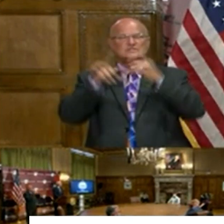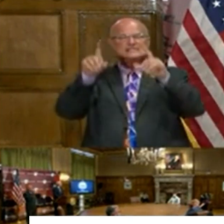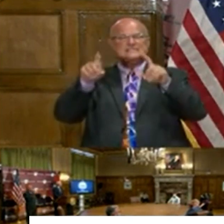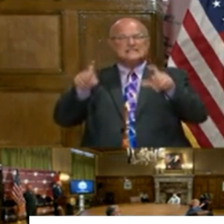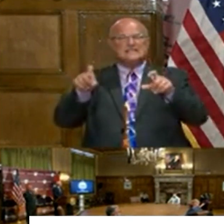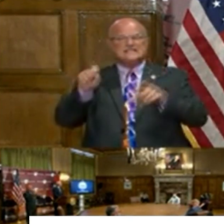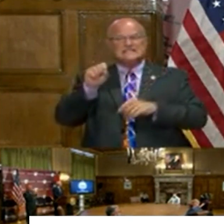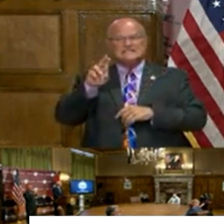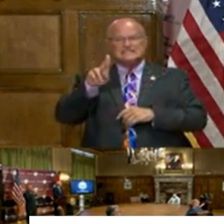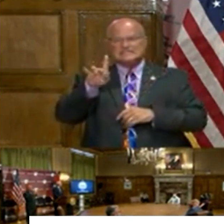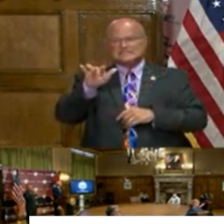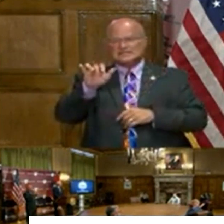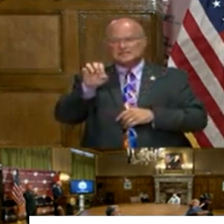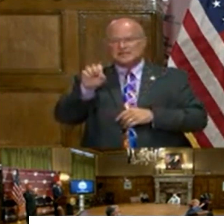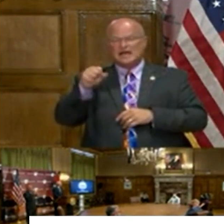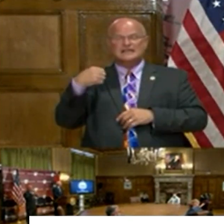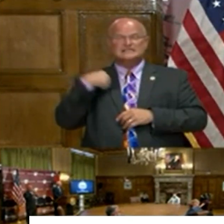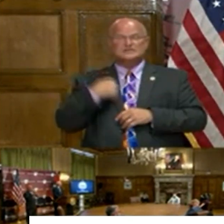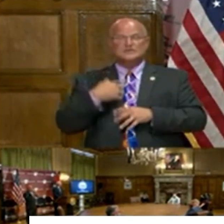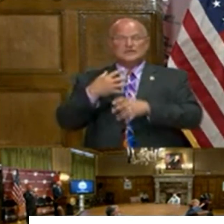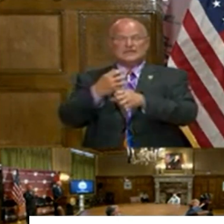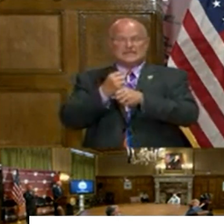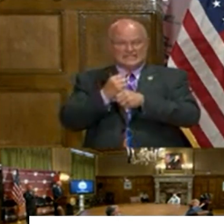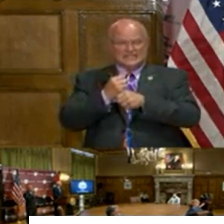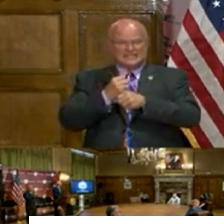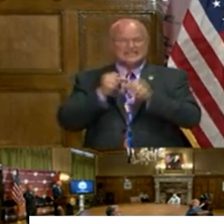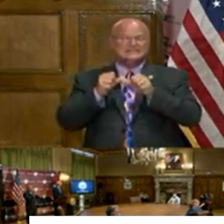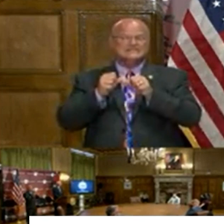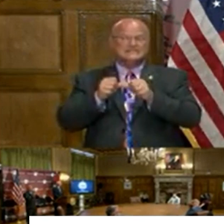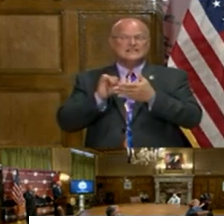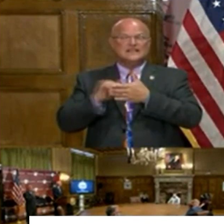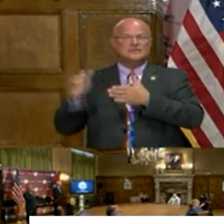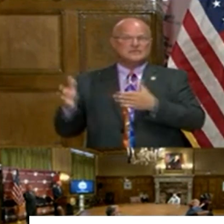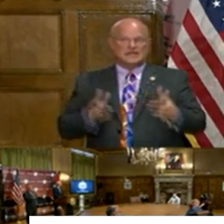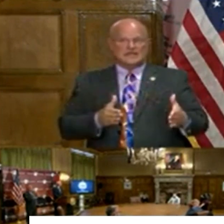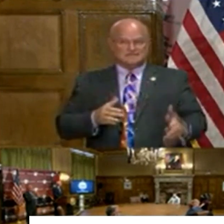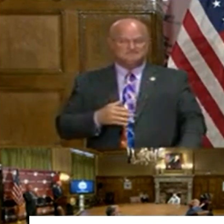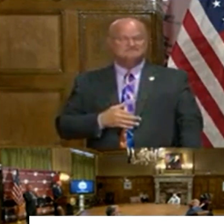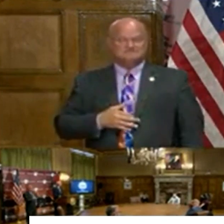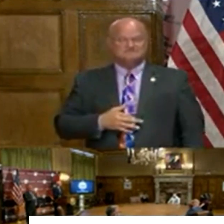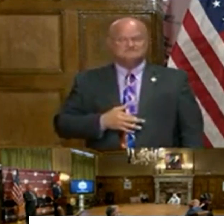testing supplies that we'll be able to get our hands on to continue that strategy.